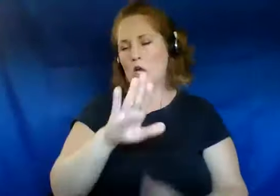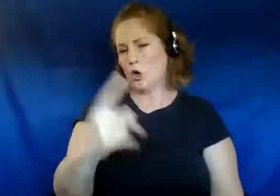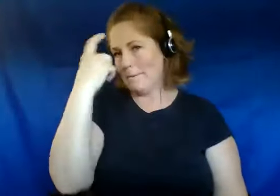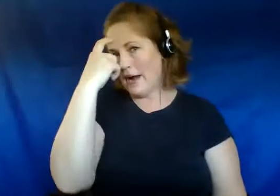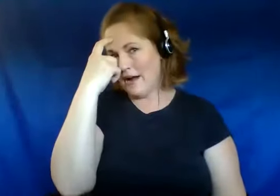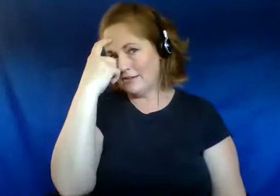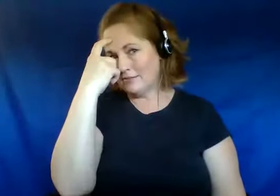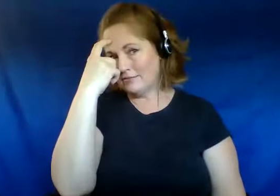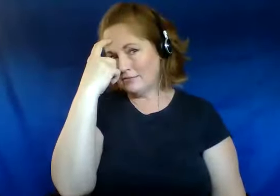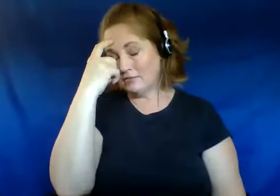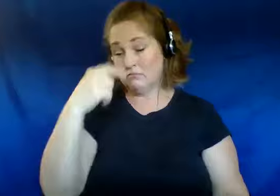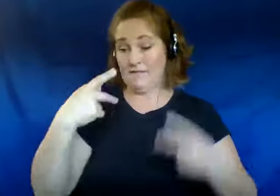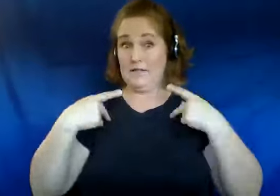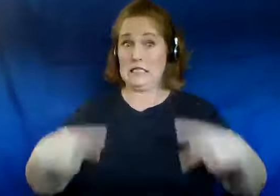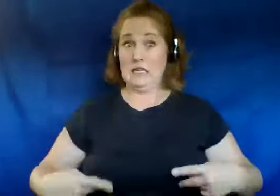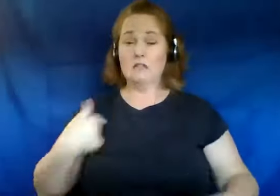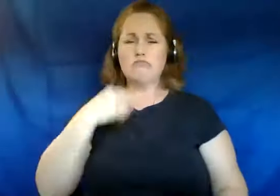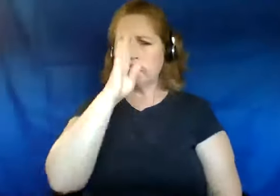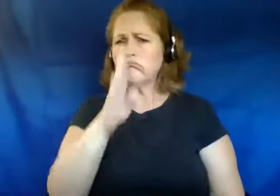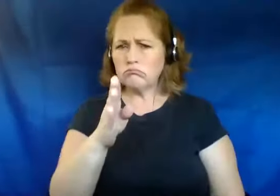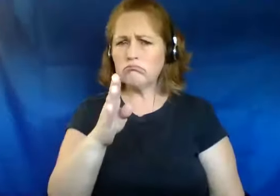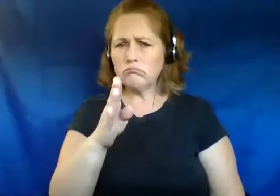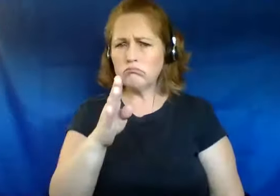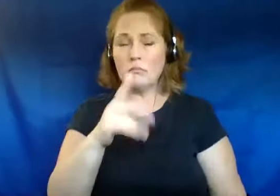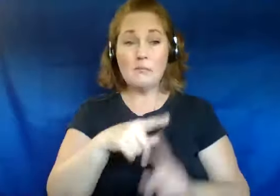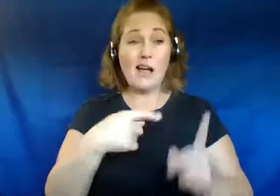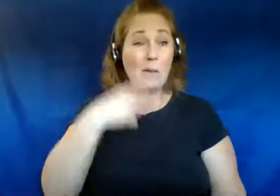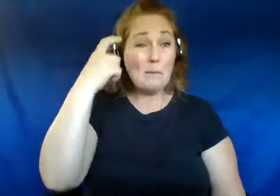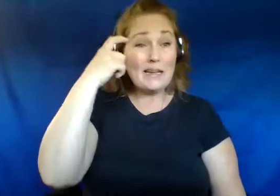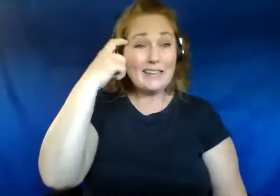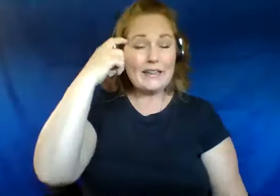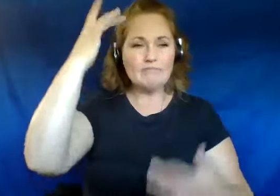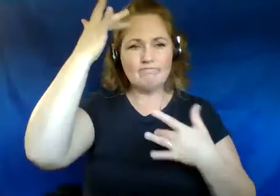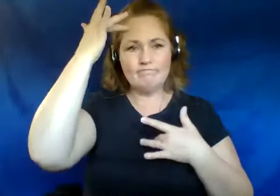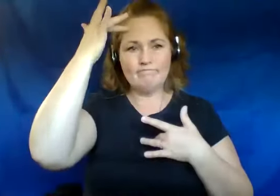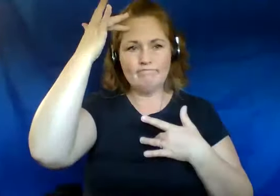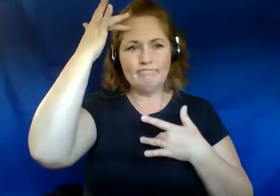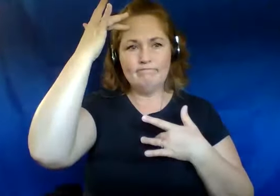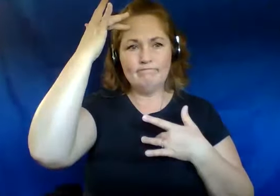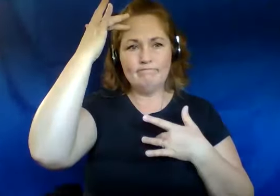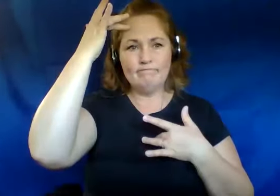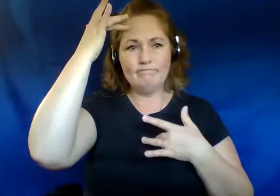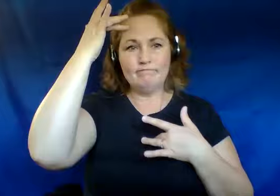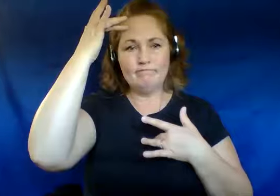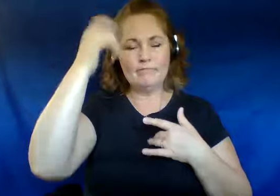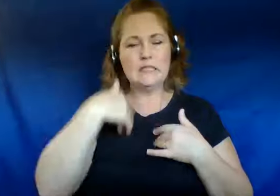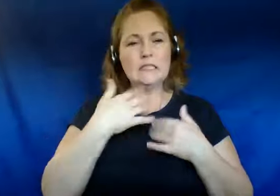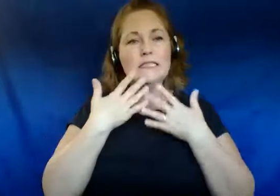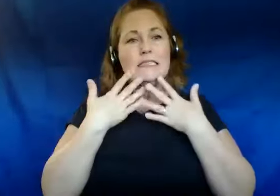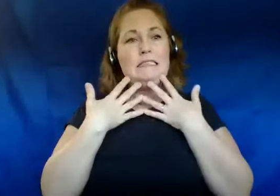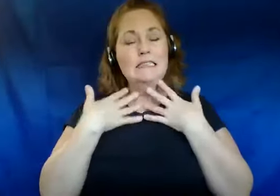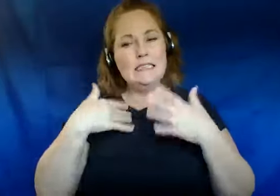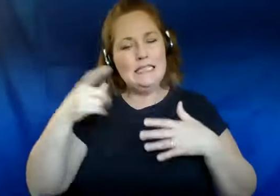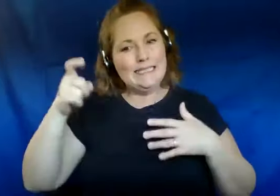sober, but I am mentally ill. And I desperately need this